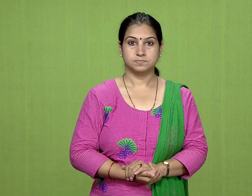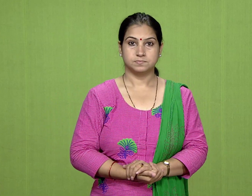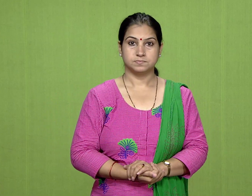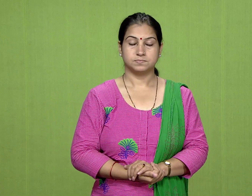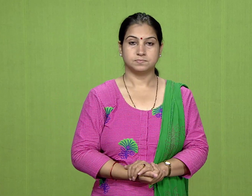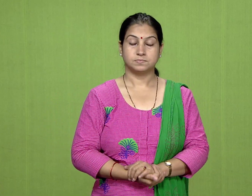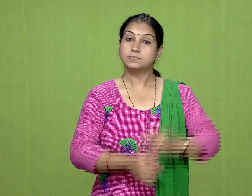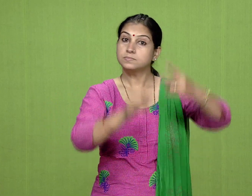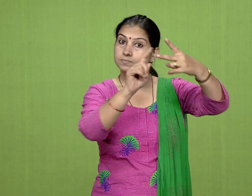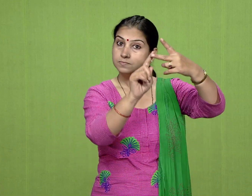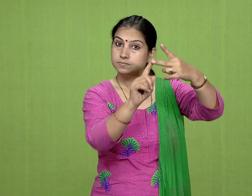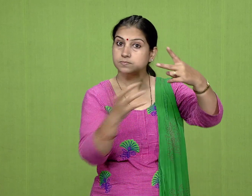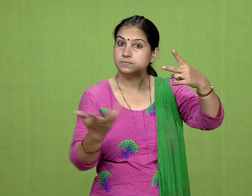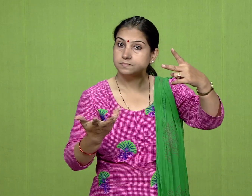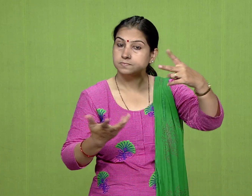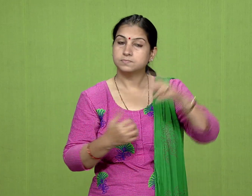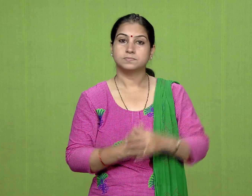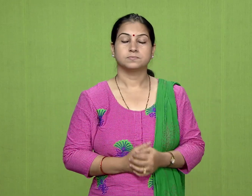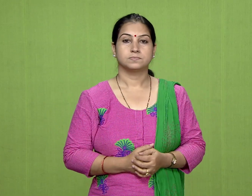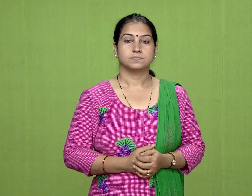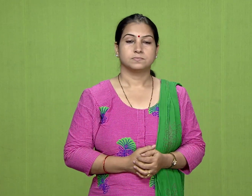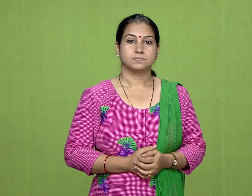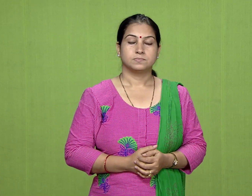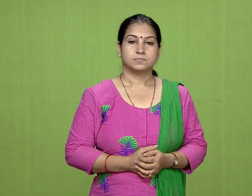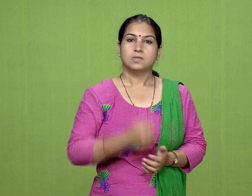The second is carding.